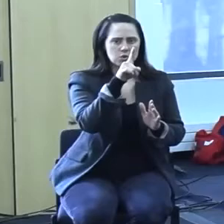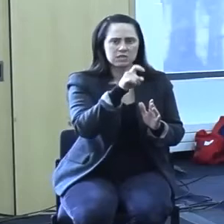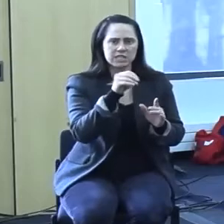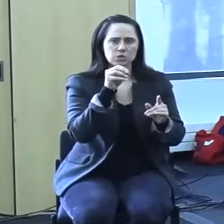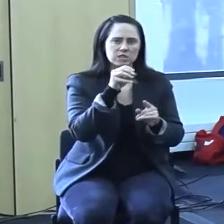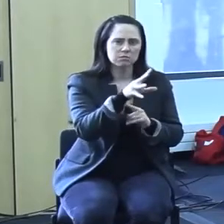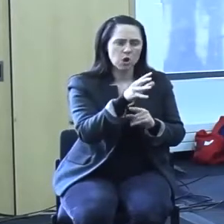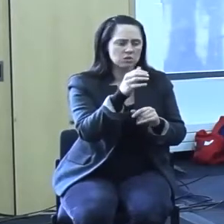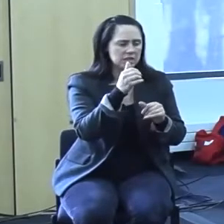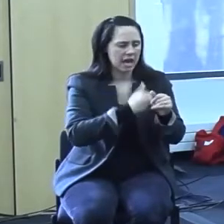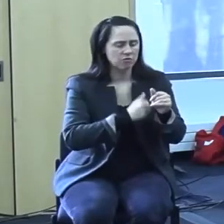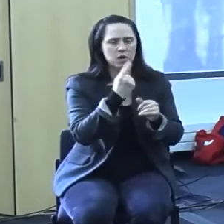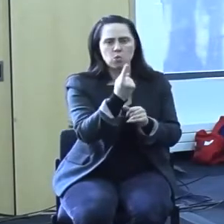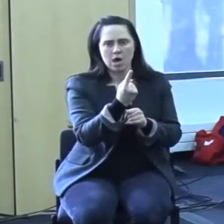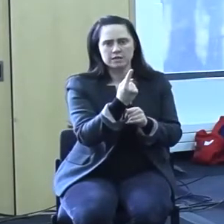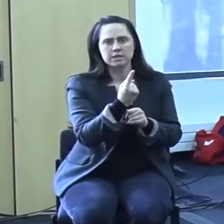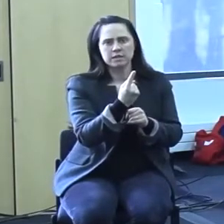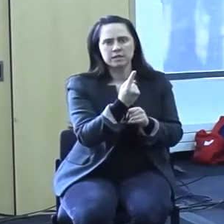expose everyone